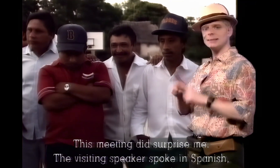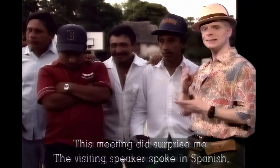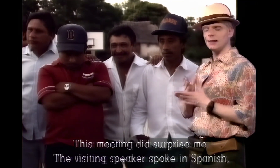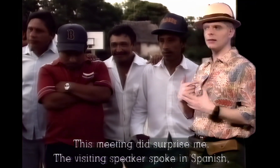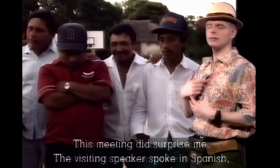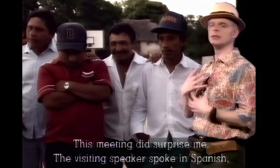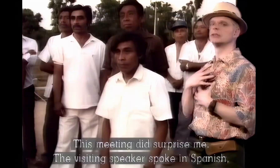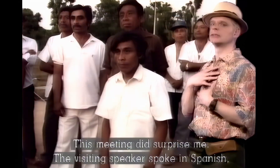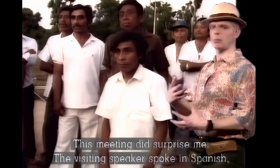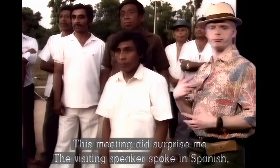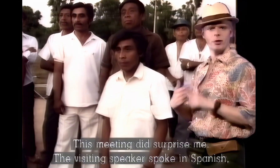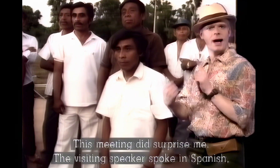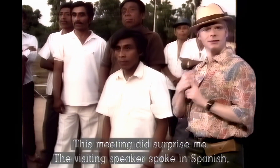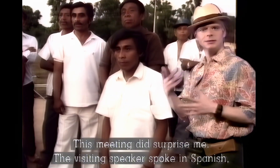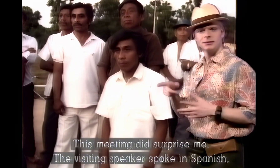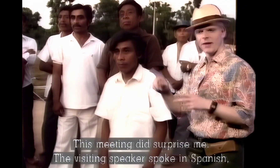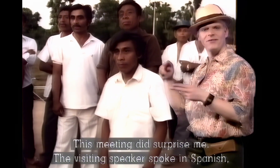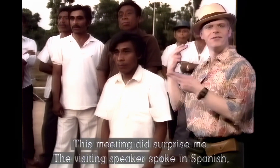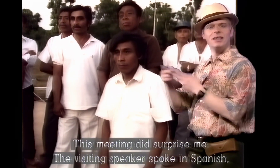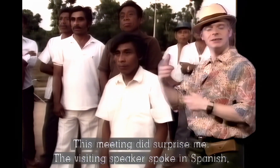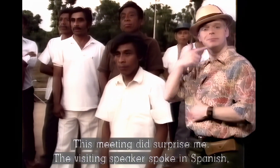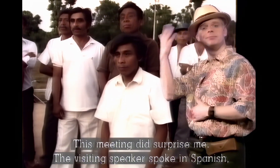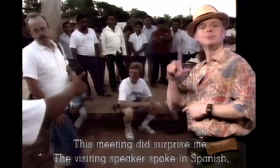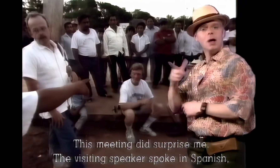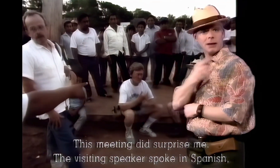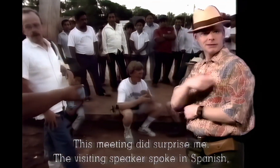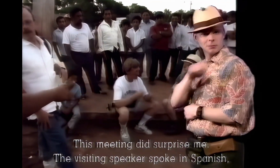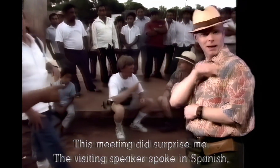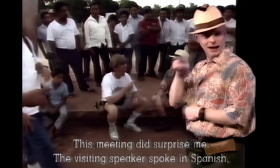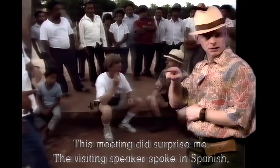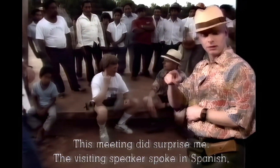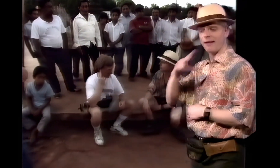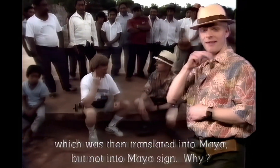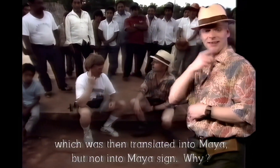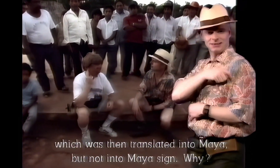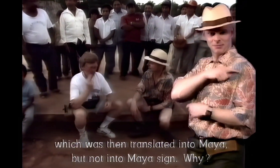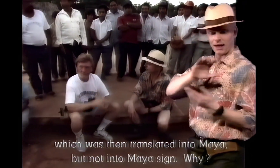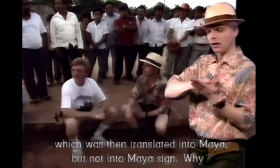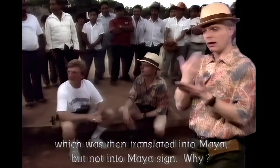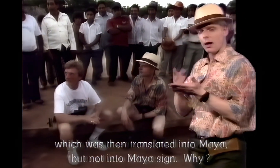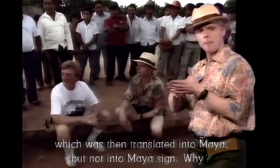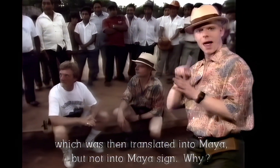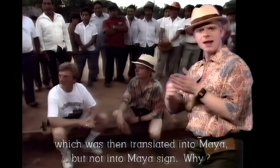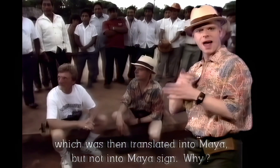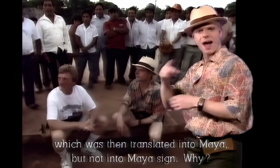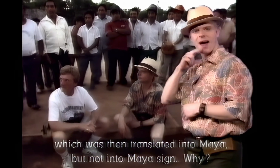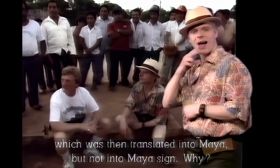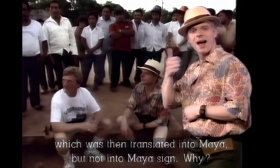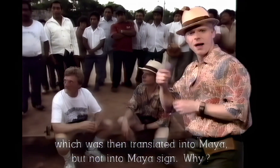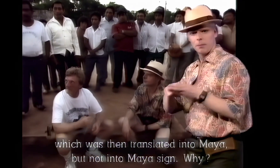This meeting did surprise me. The visiting speaker spoke in Spanish, which was then translated into Maya,